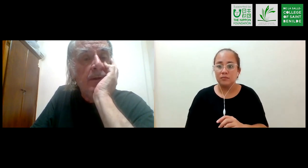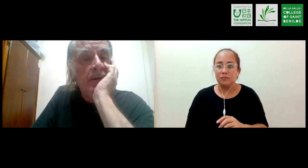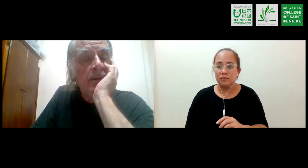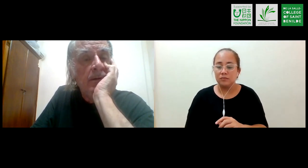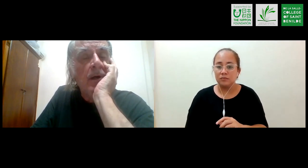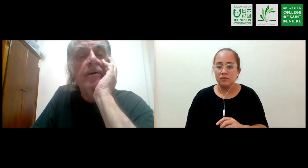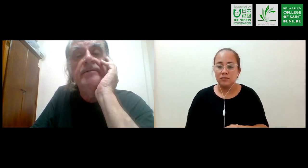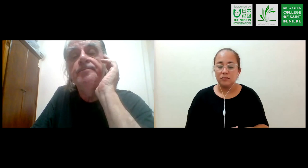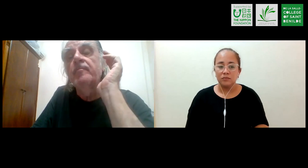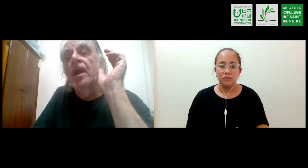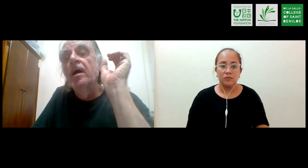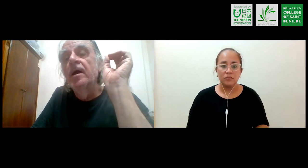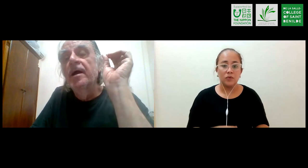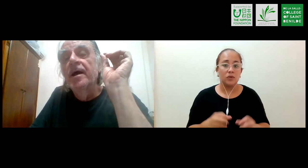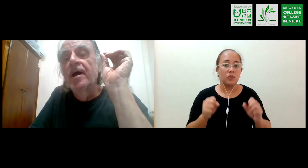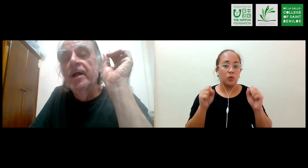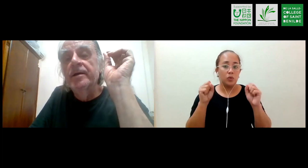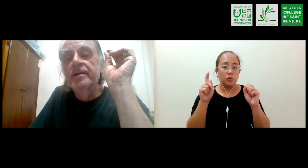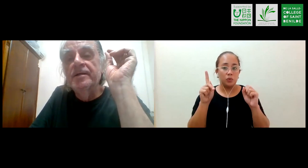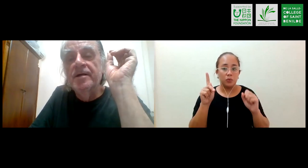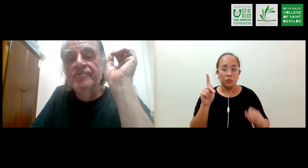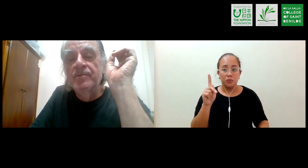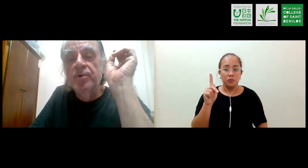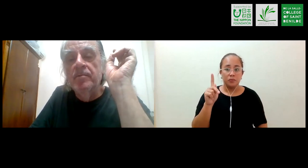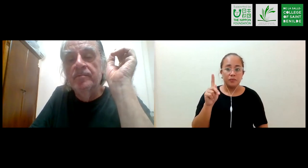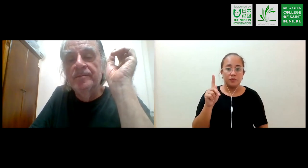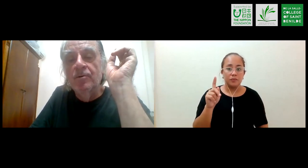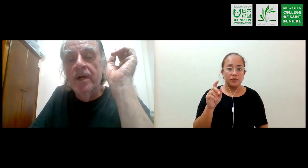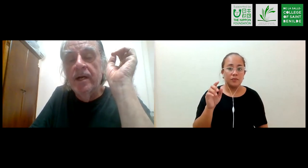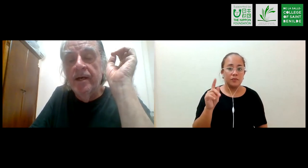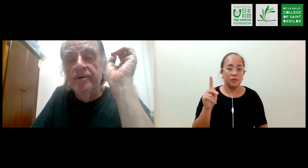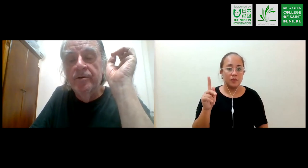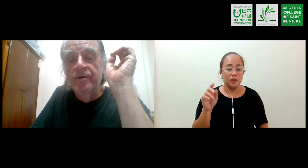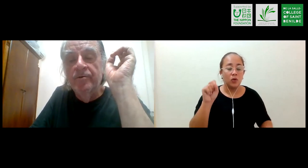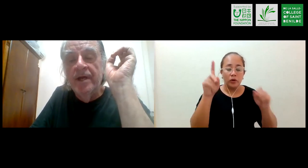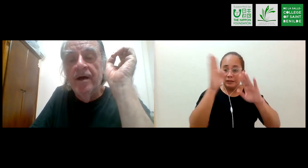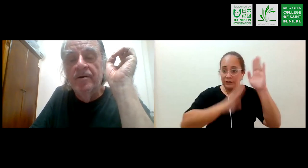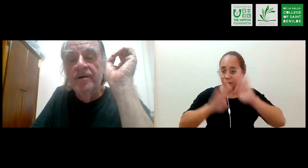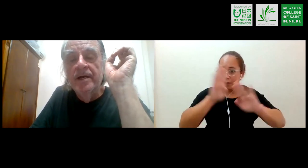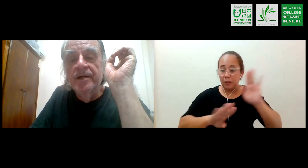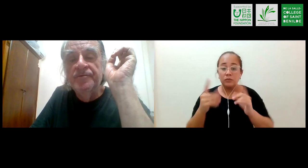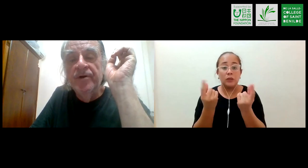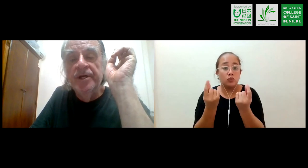Okay. All right. Well, I think that Not solves yet. the Not yet. problem. So what I'd like you to do now is for each